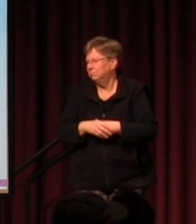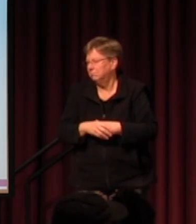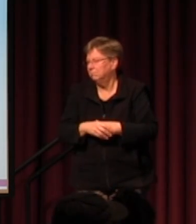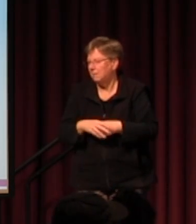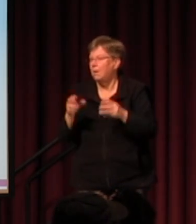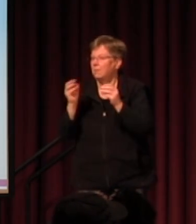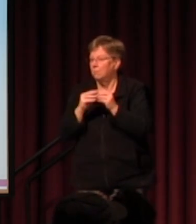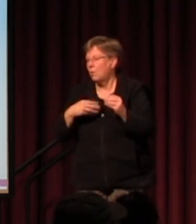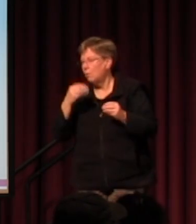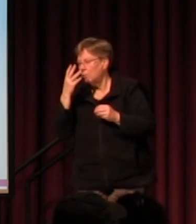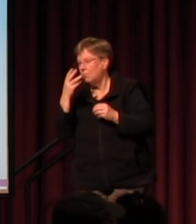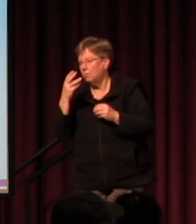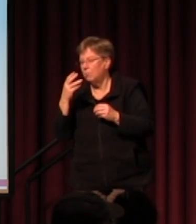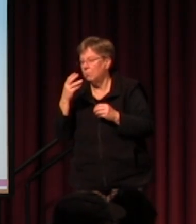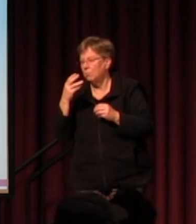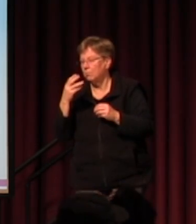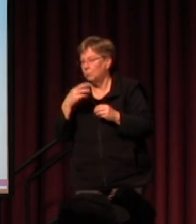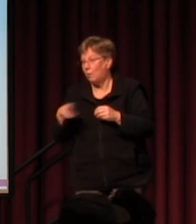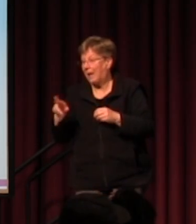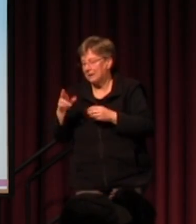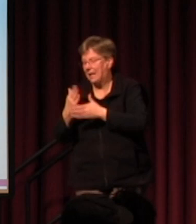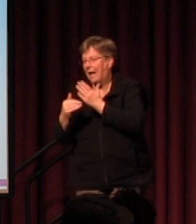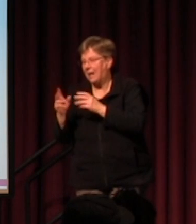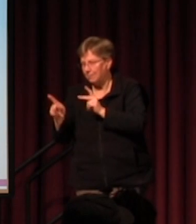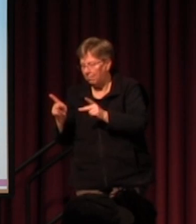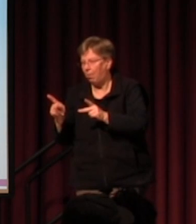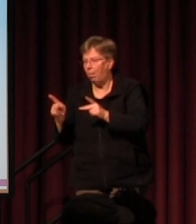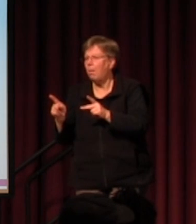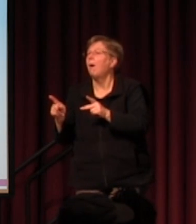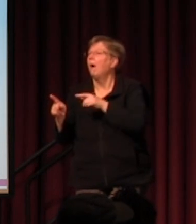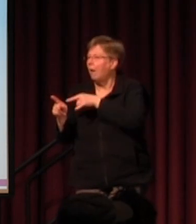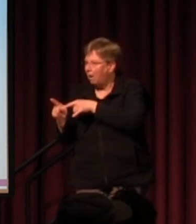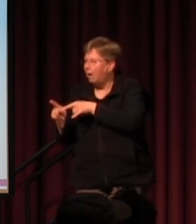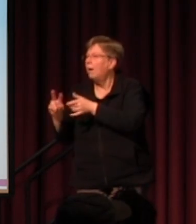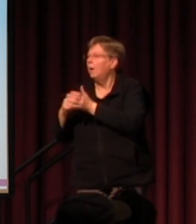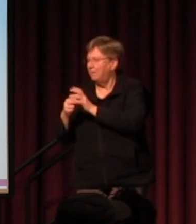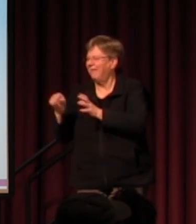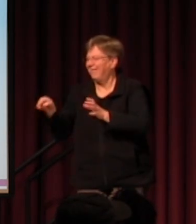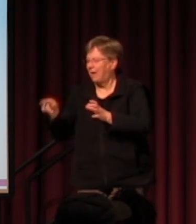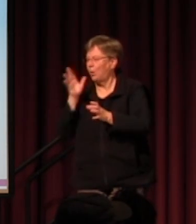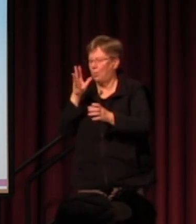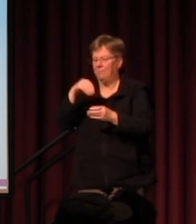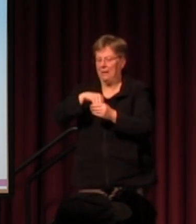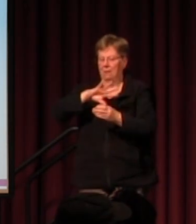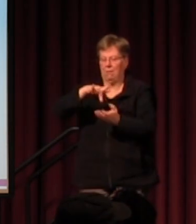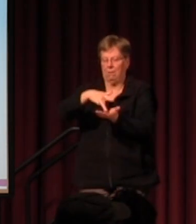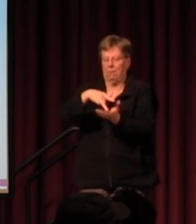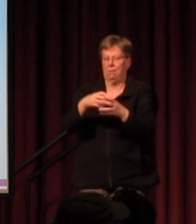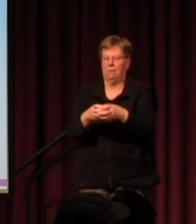There's more right-hand people, more than will be in the inner circle.